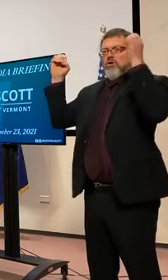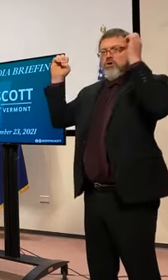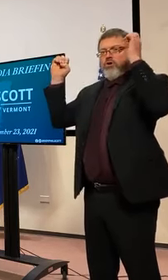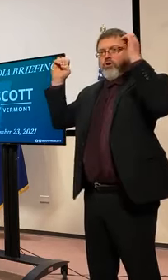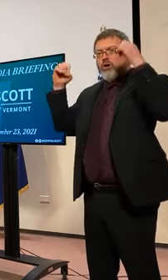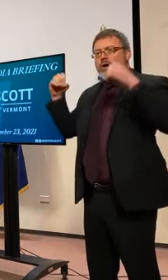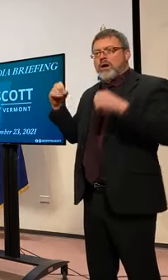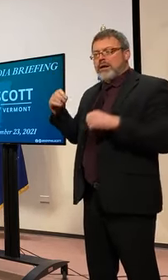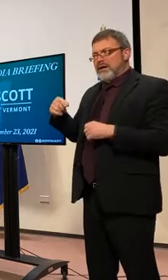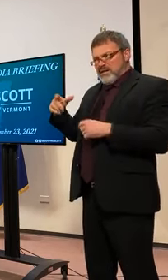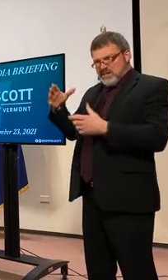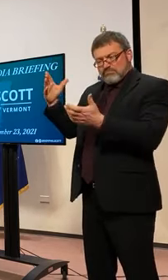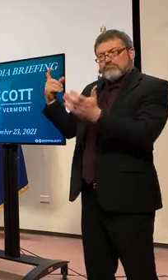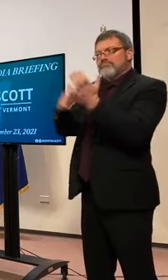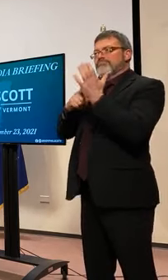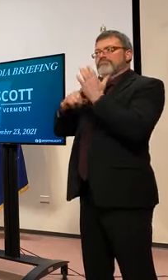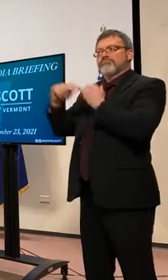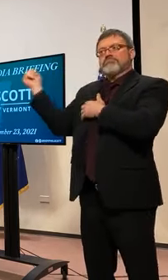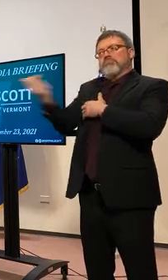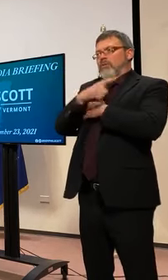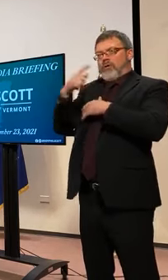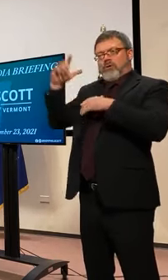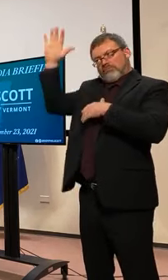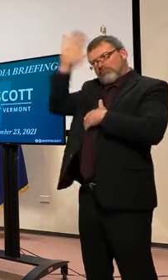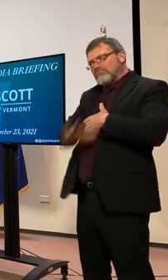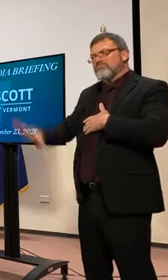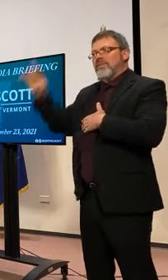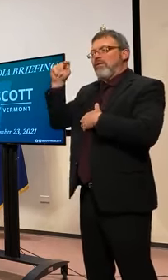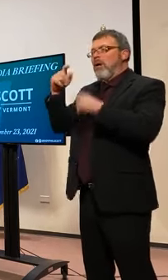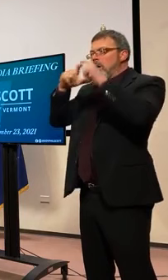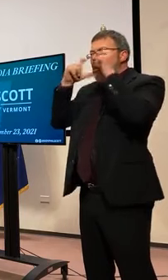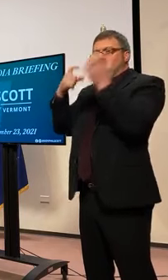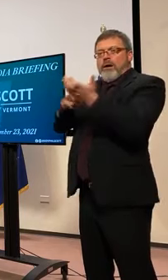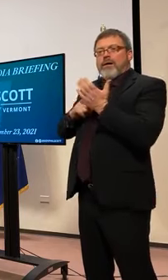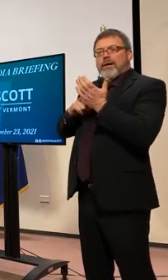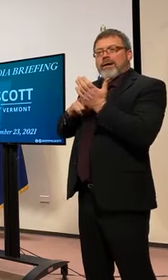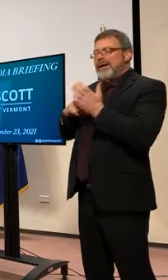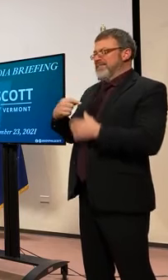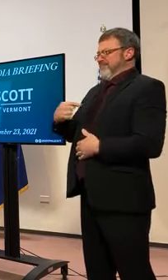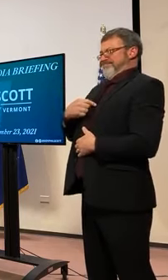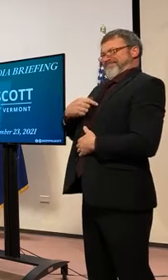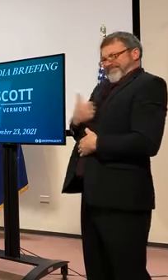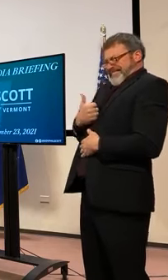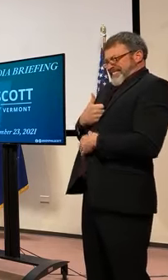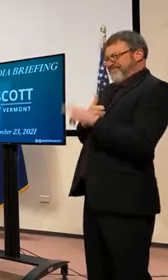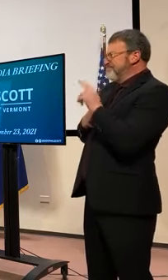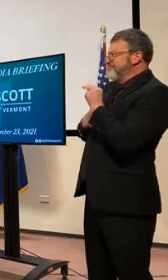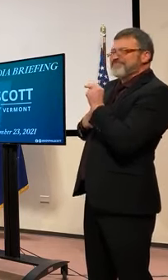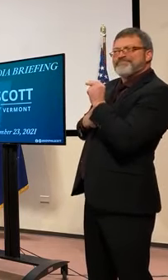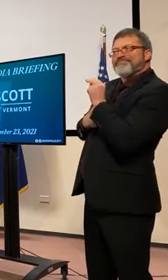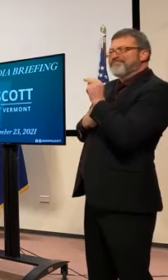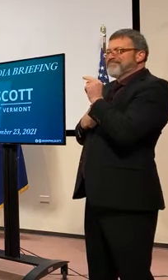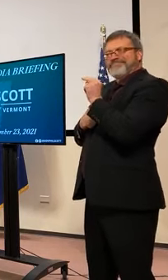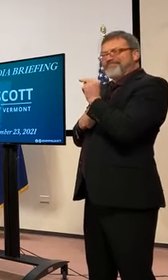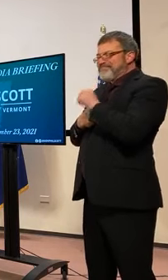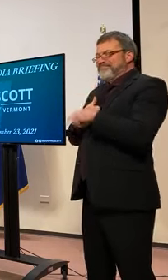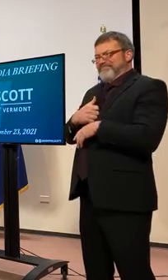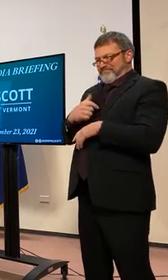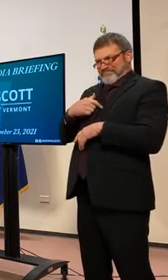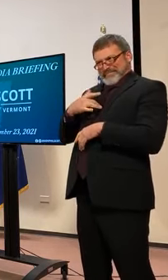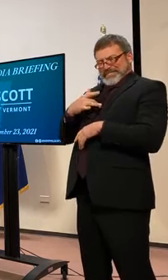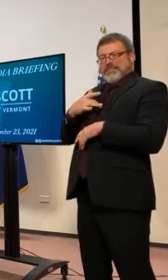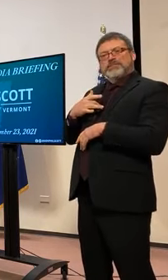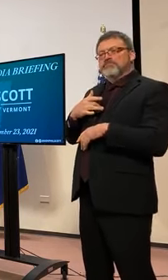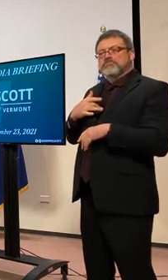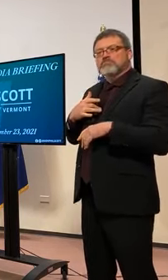host of other restrictions, and I don't. But as you've heard me say repeatedly, masking when inside in public spaces